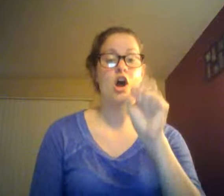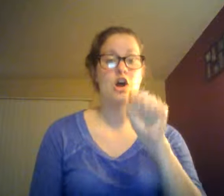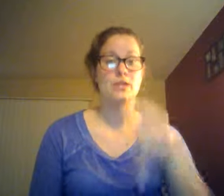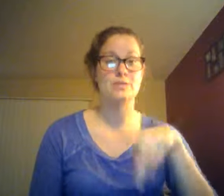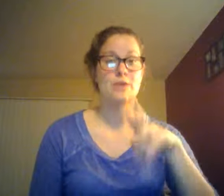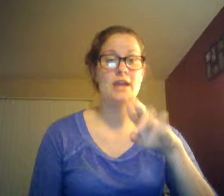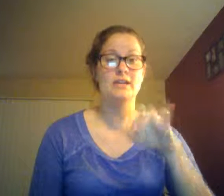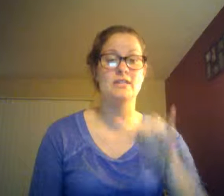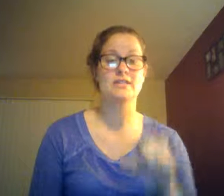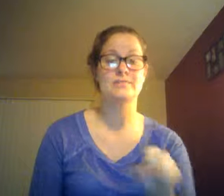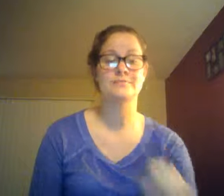ospreys,